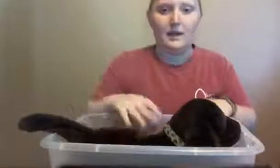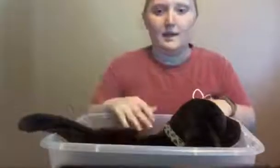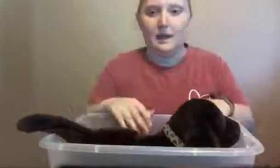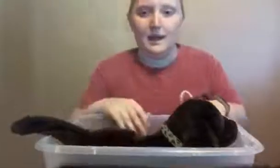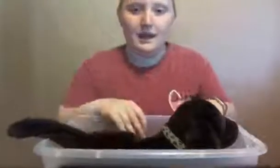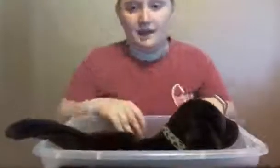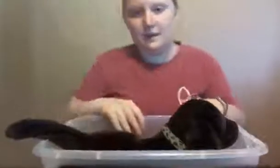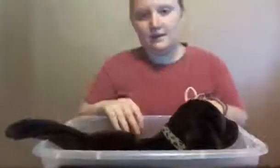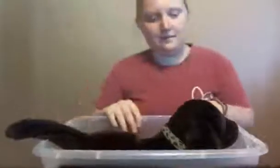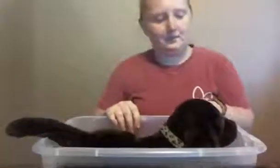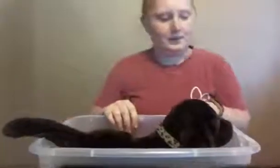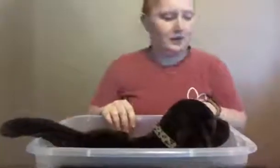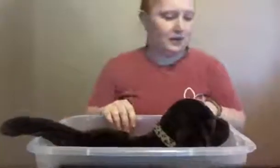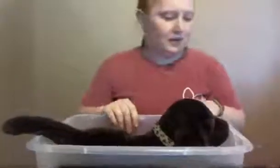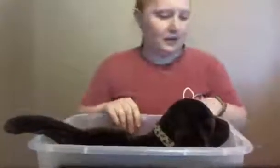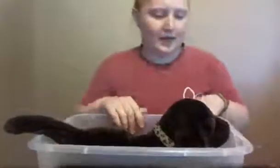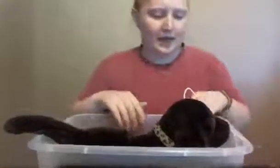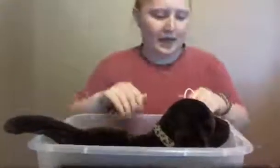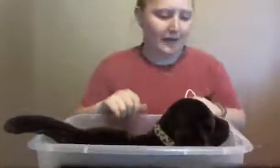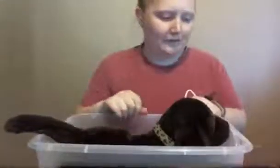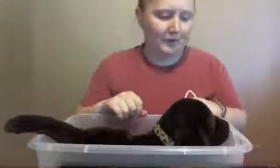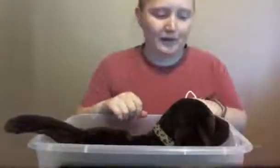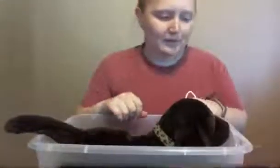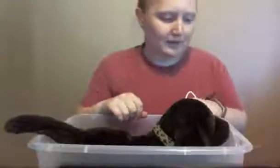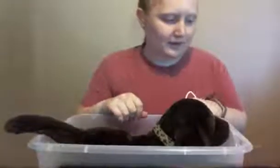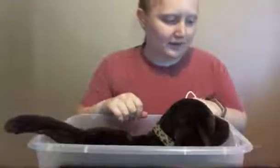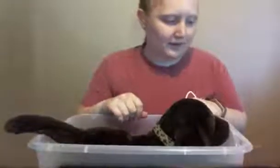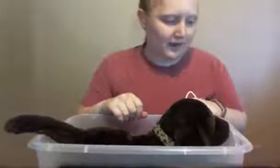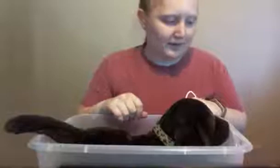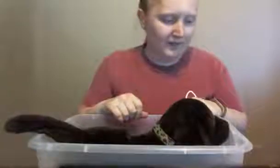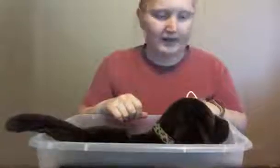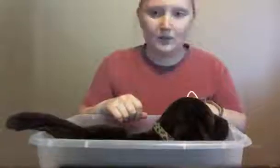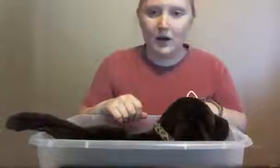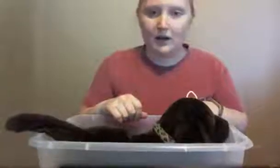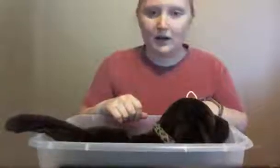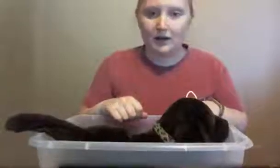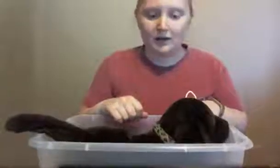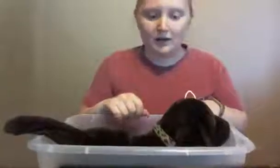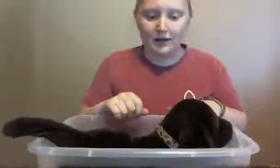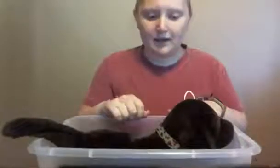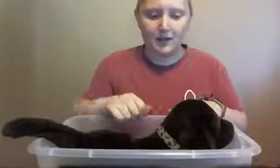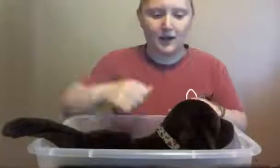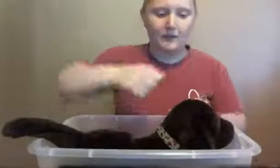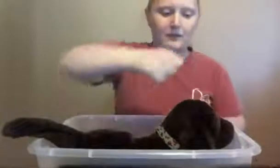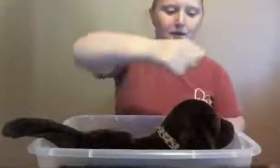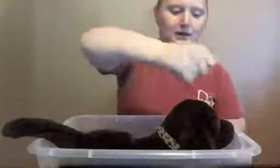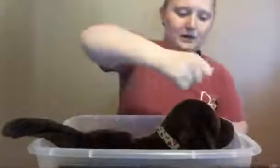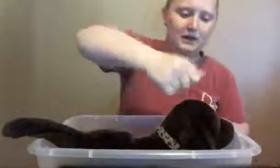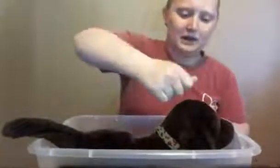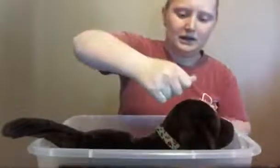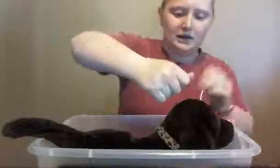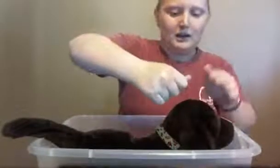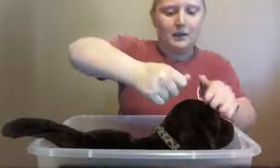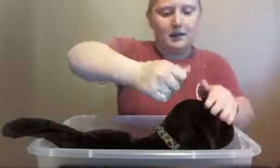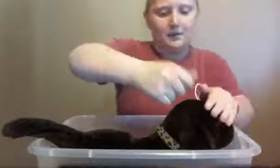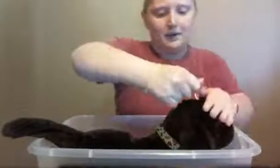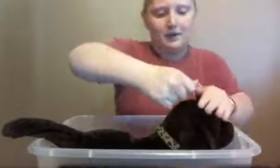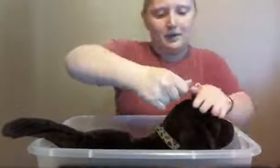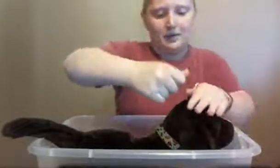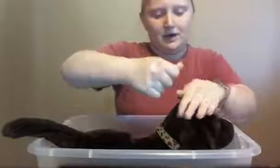And then, after we've done that, we need to clean him off. So we're just going to clean him off. We're going to protect